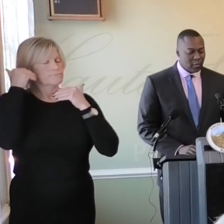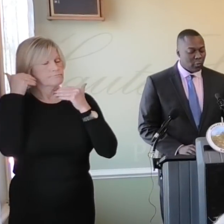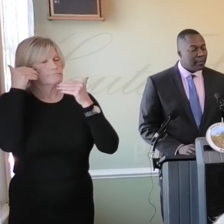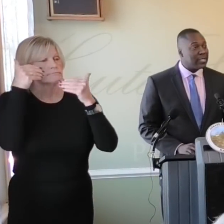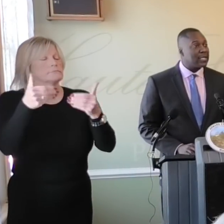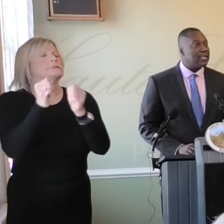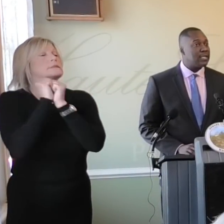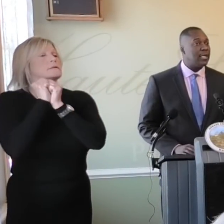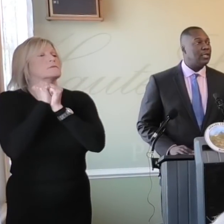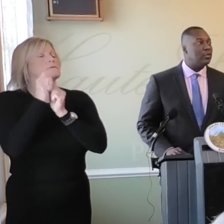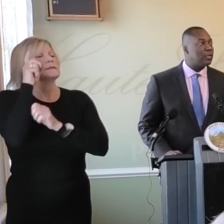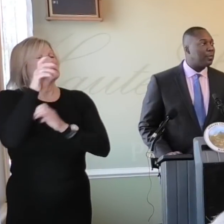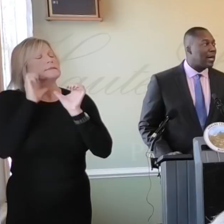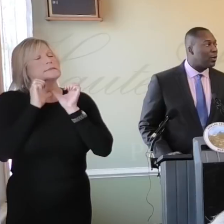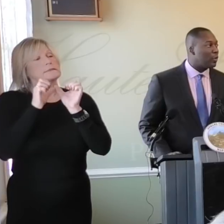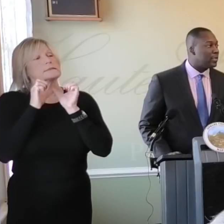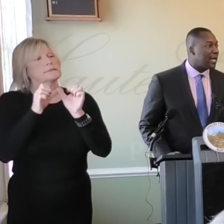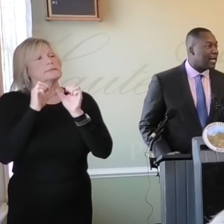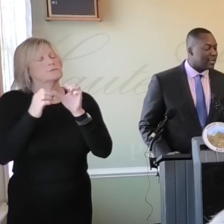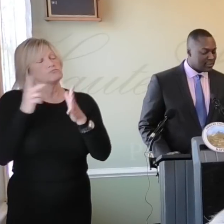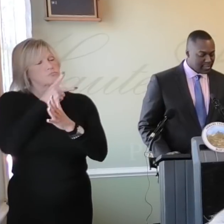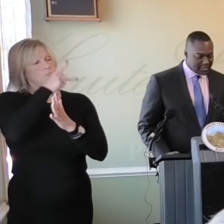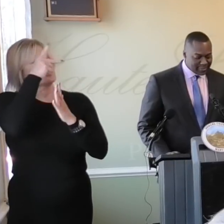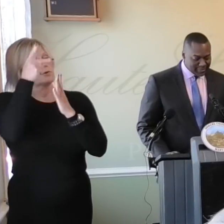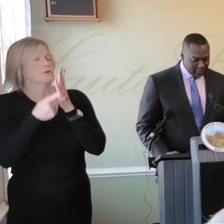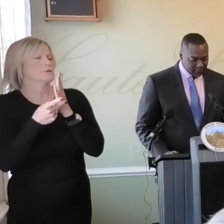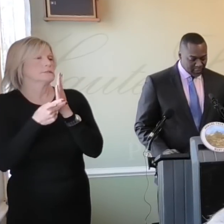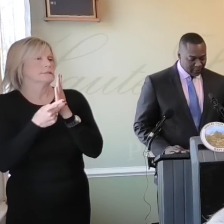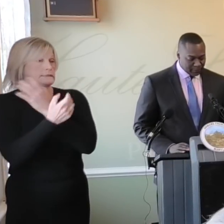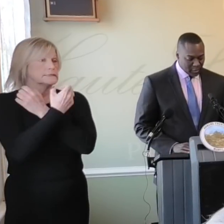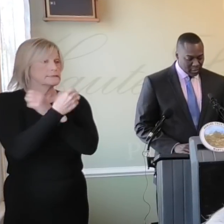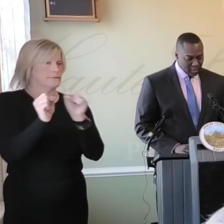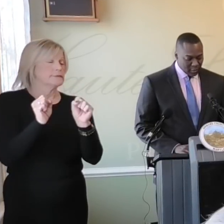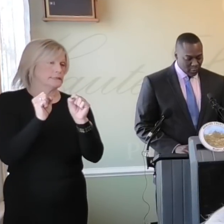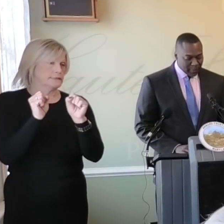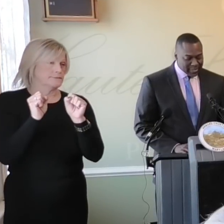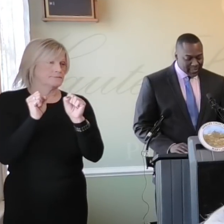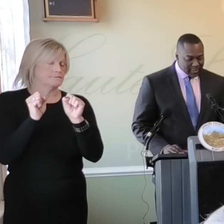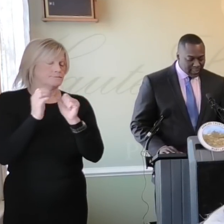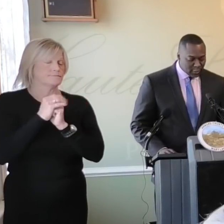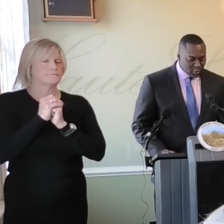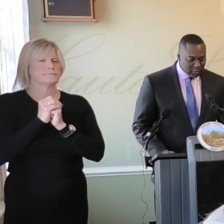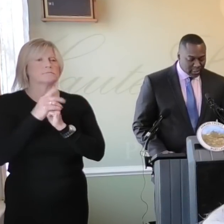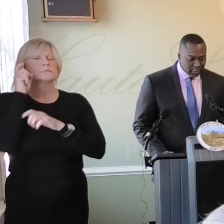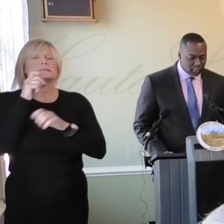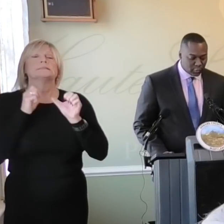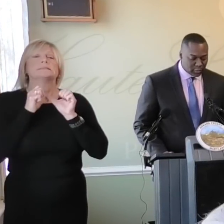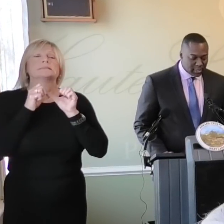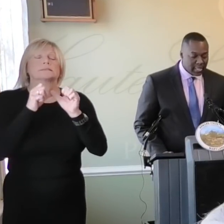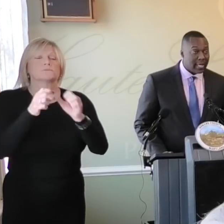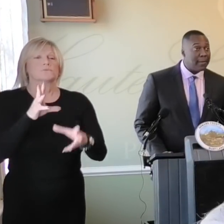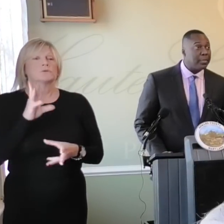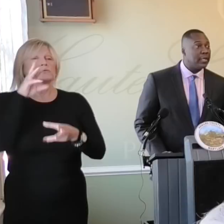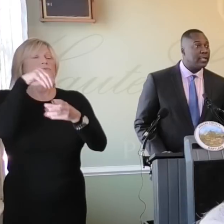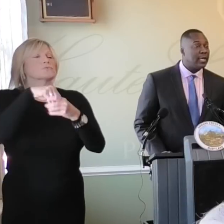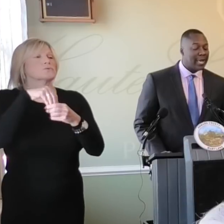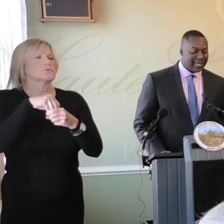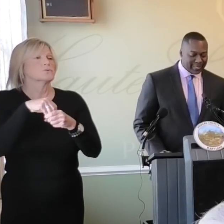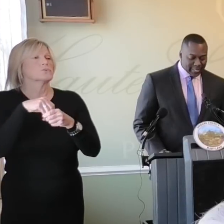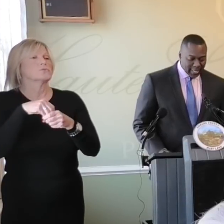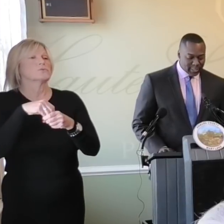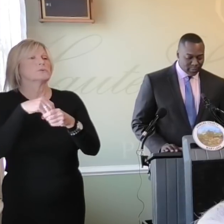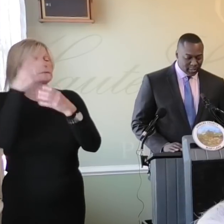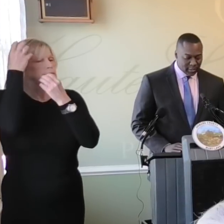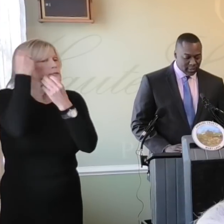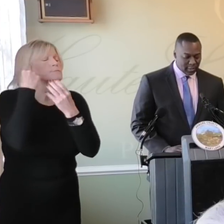together, we must continue to prioritize safety. We must continue to include input